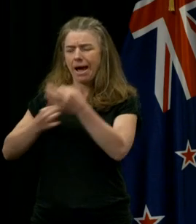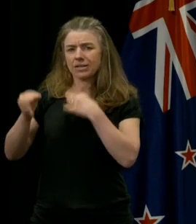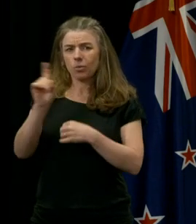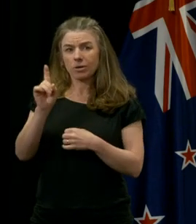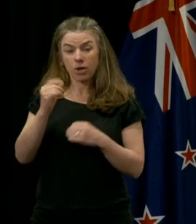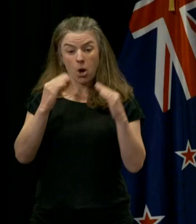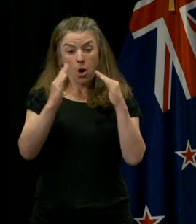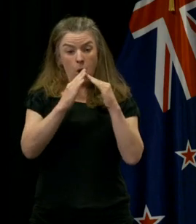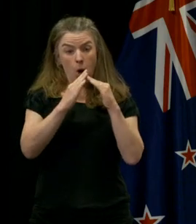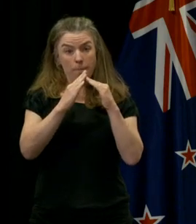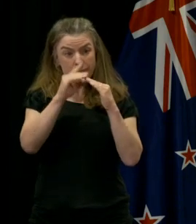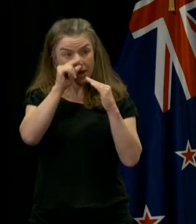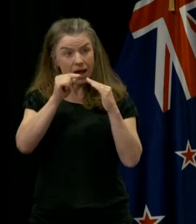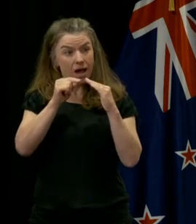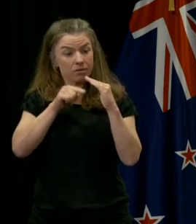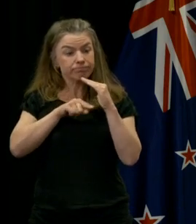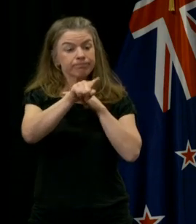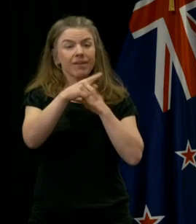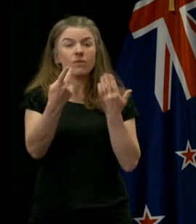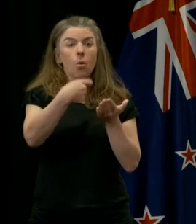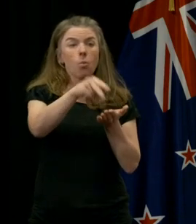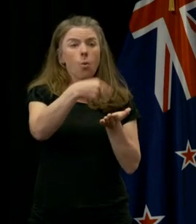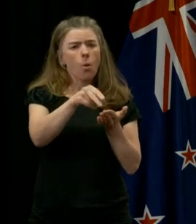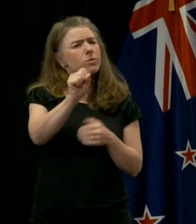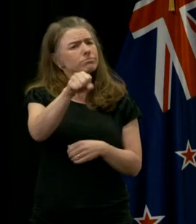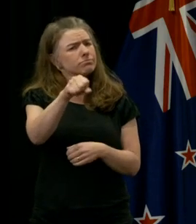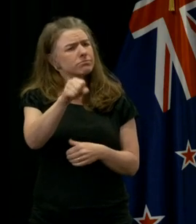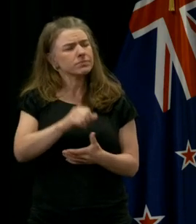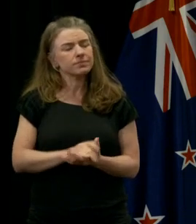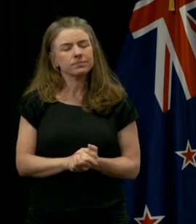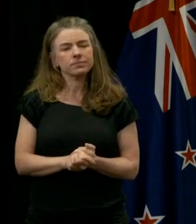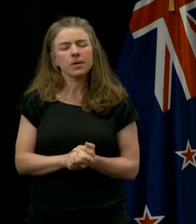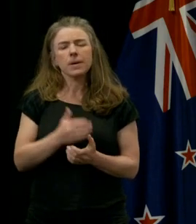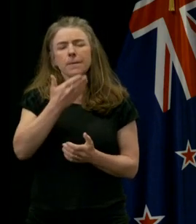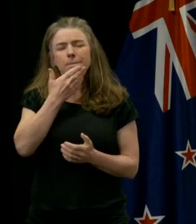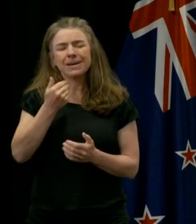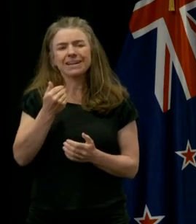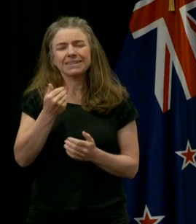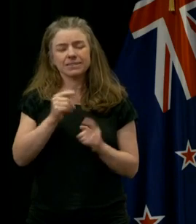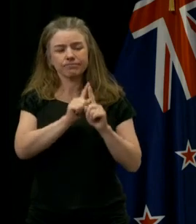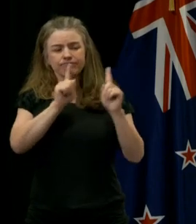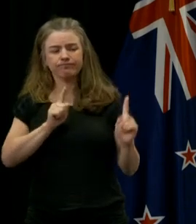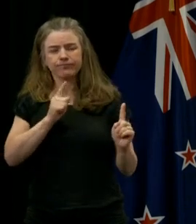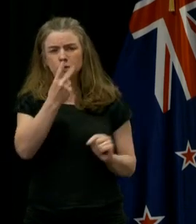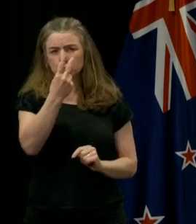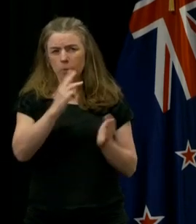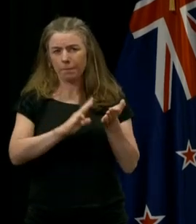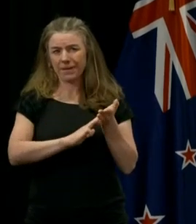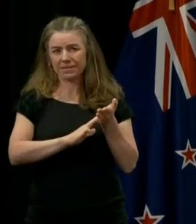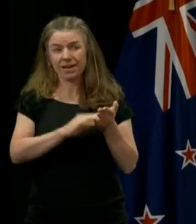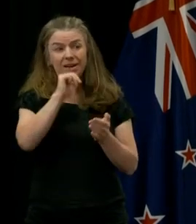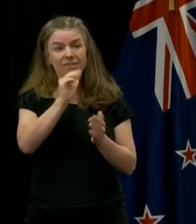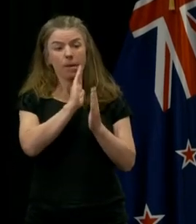can leave their house to go for a walk. Yes, but again, we ask people to stay 2 metres away from anyone you